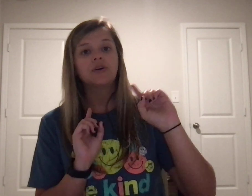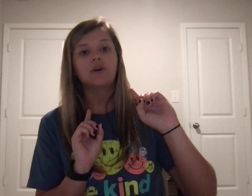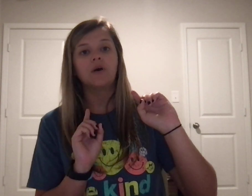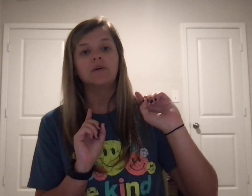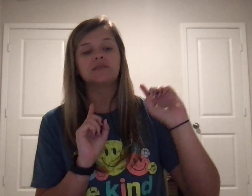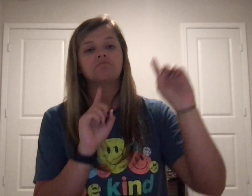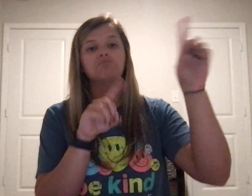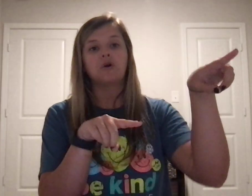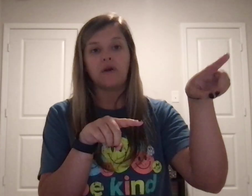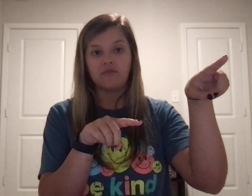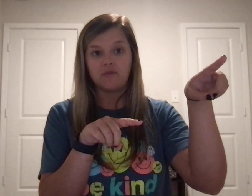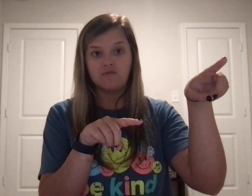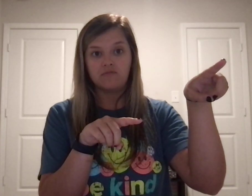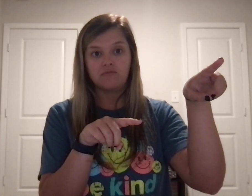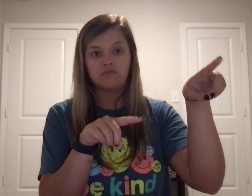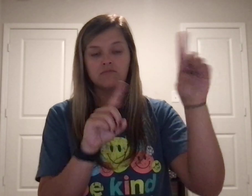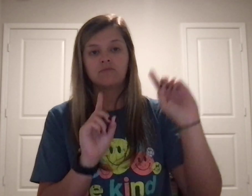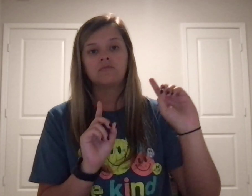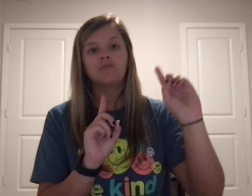Go is away from you. Go.